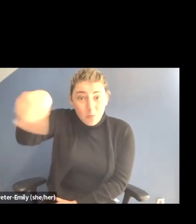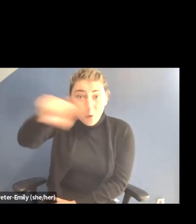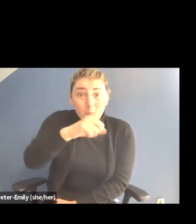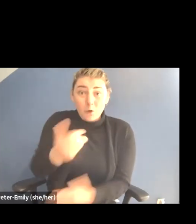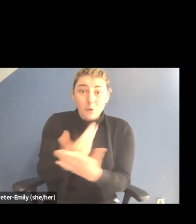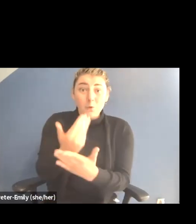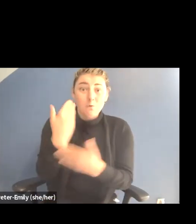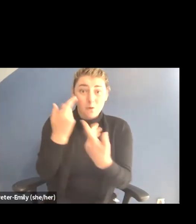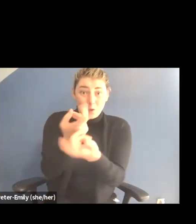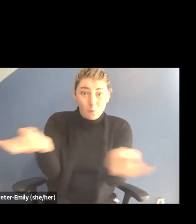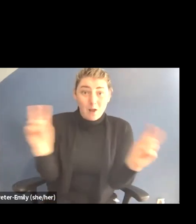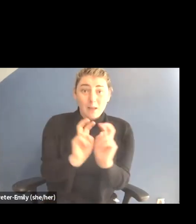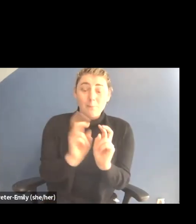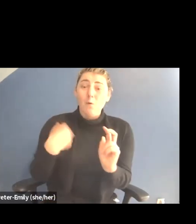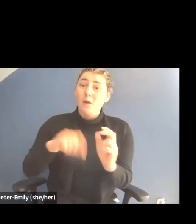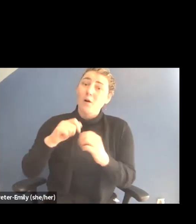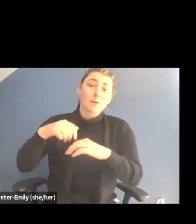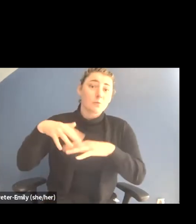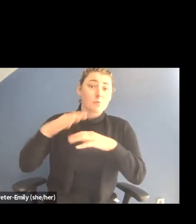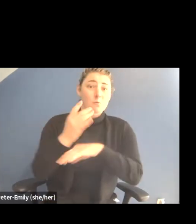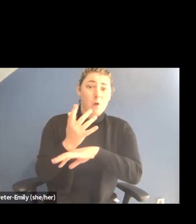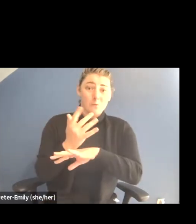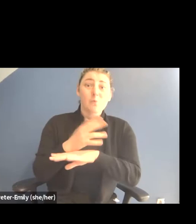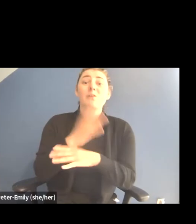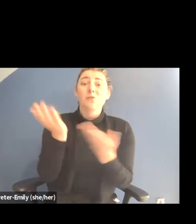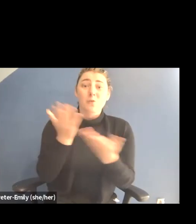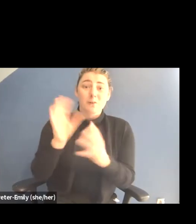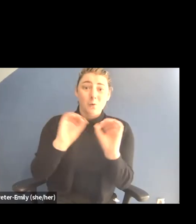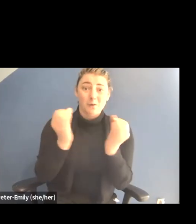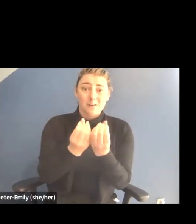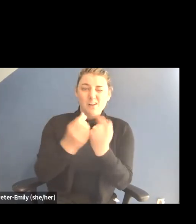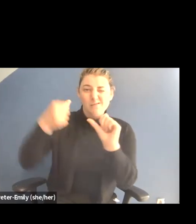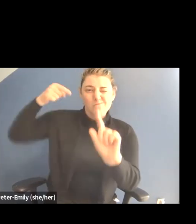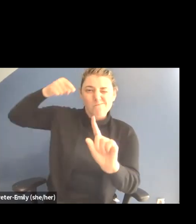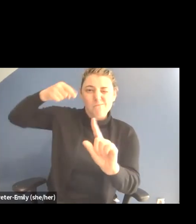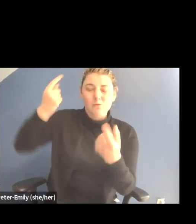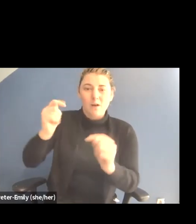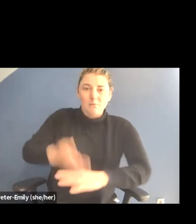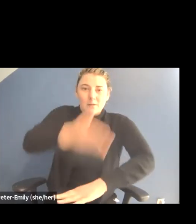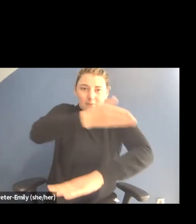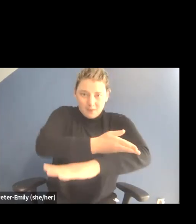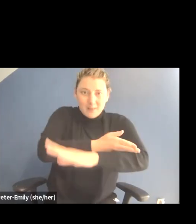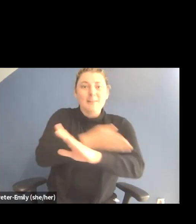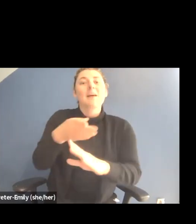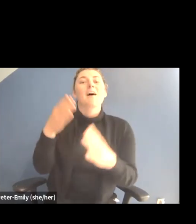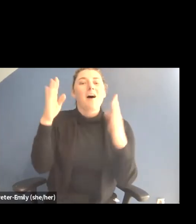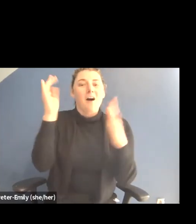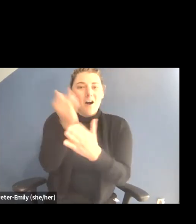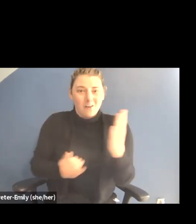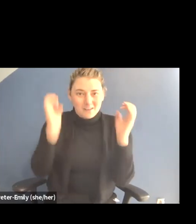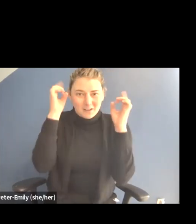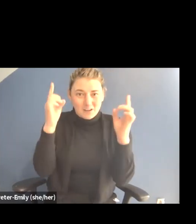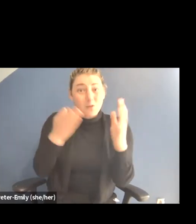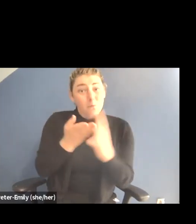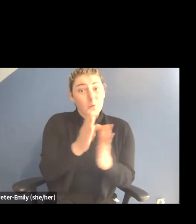to the roundtable, we are a grassroots service organization working to improve and advance the field of arts education through professional